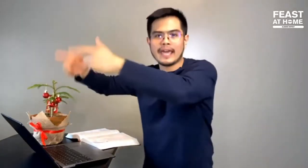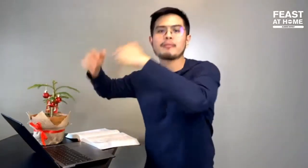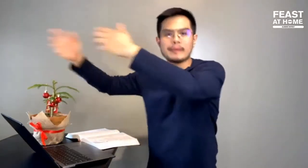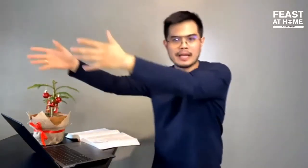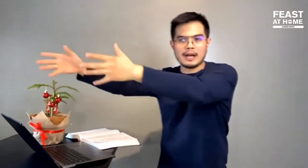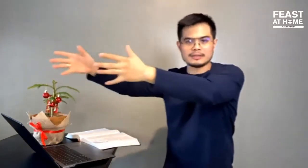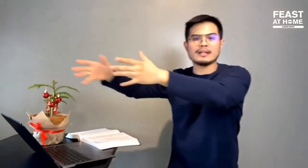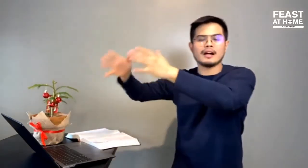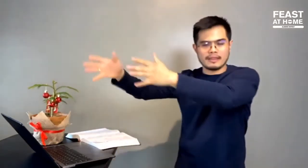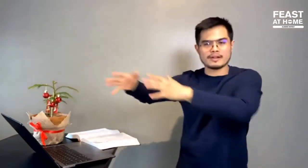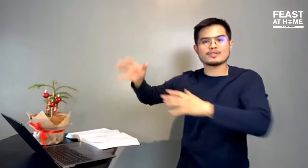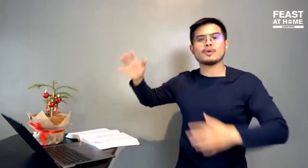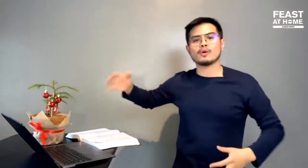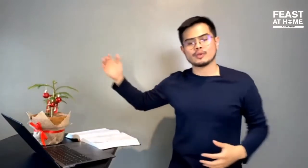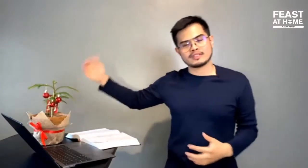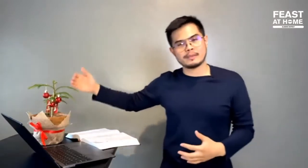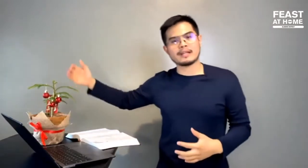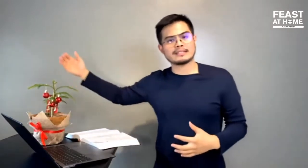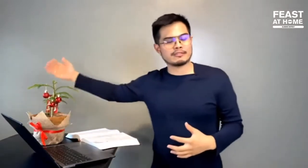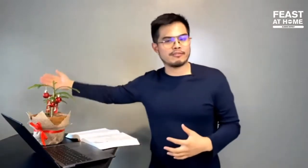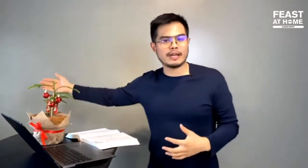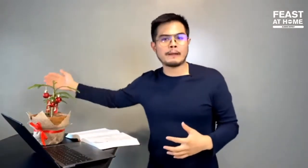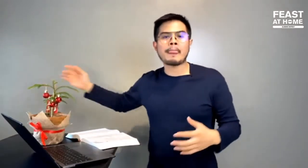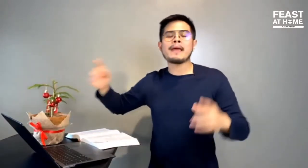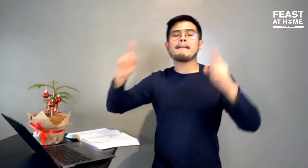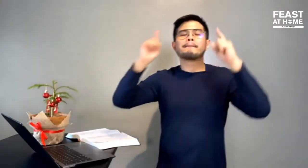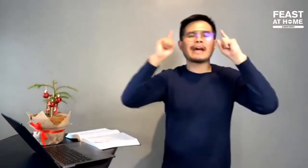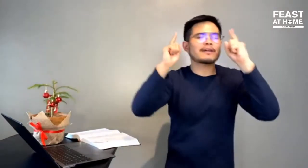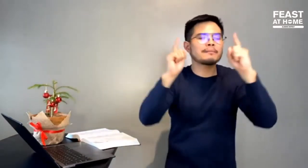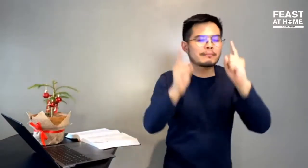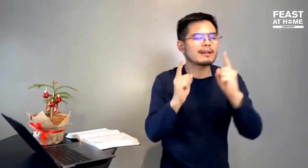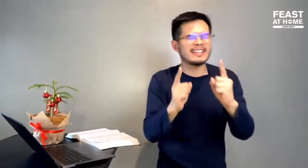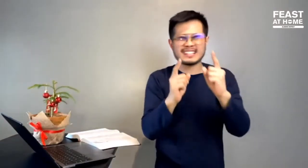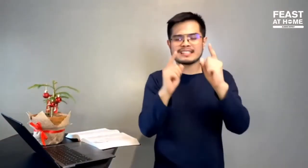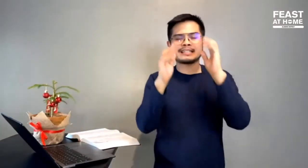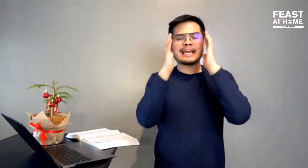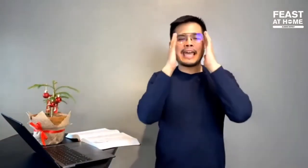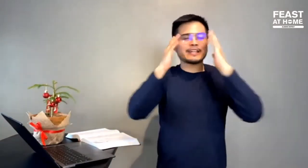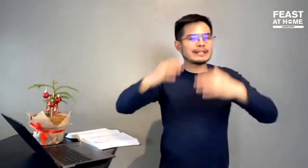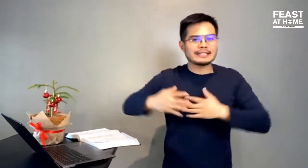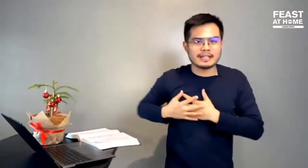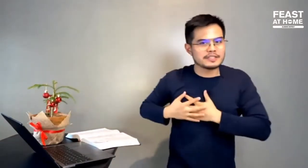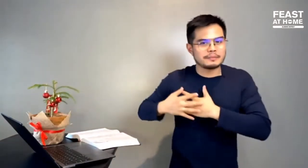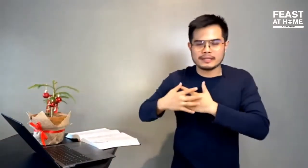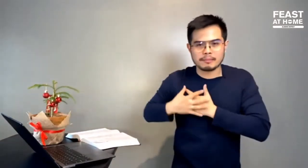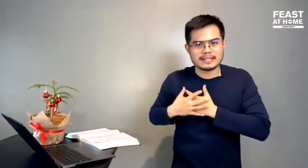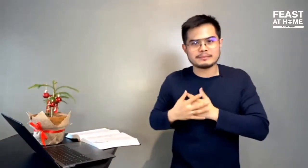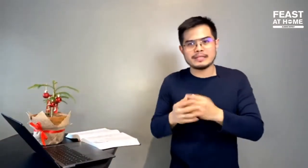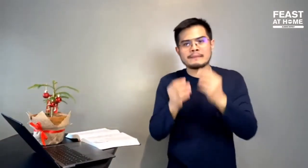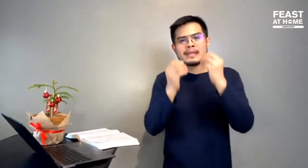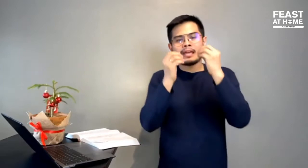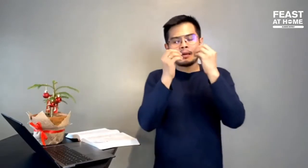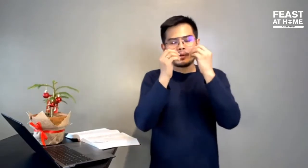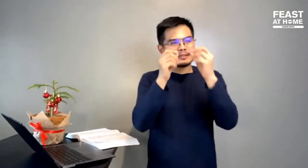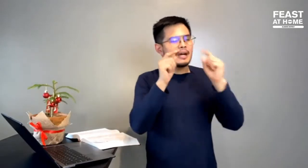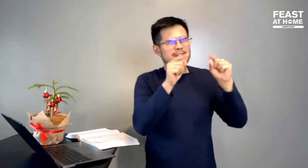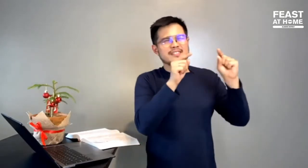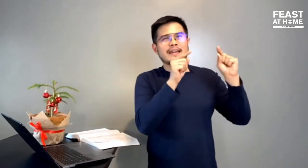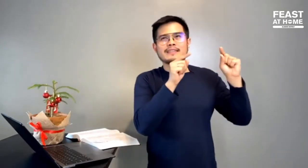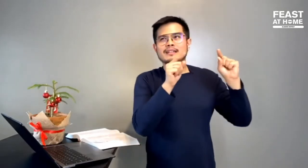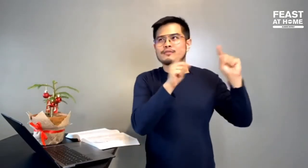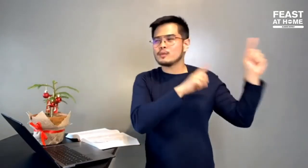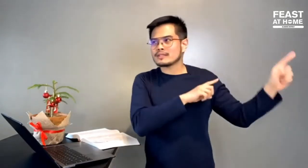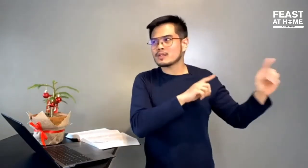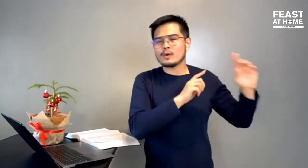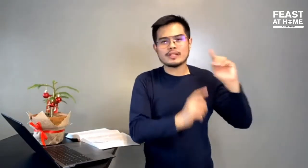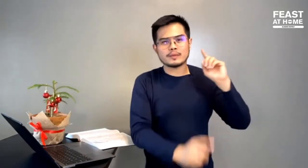out, helping out others who also experienced that flood. But I remember this, and it really touched me and blessed me, because that was,